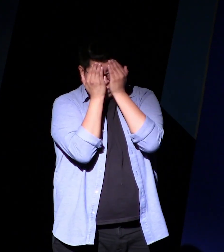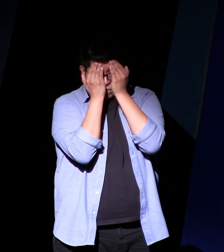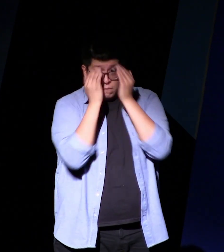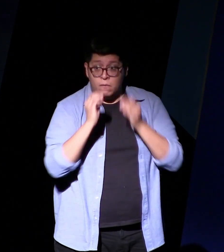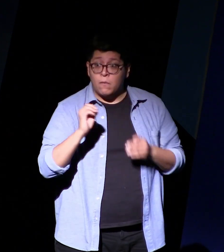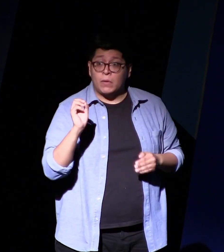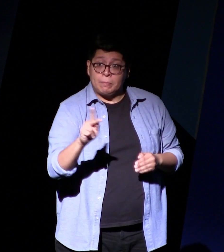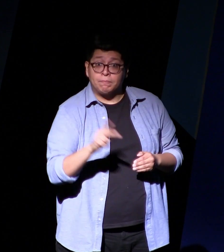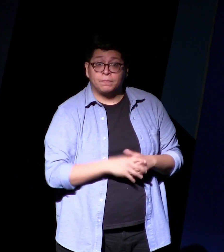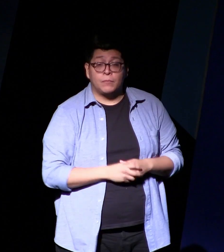Viewer discretion advised.